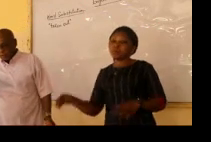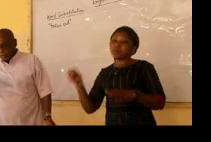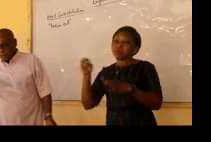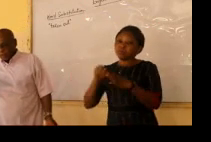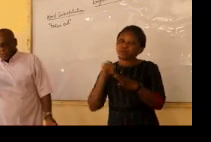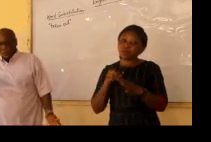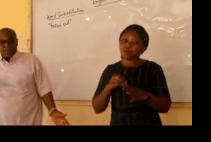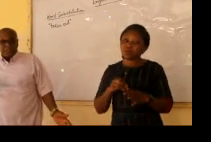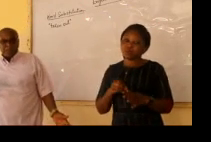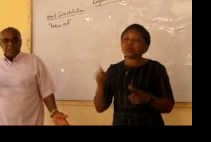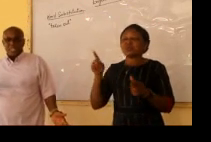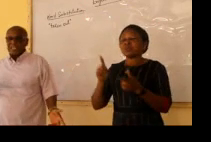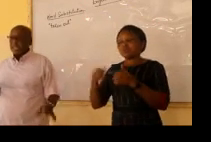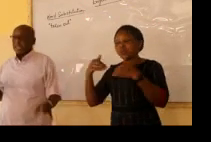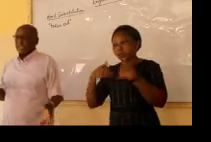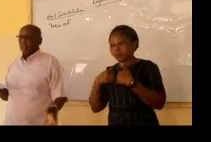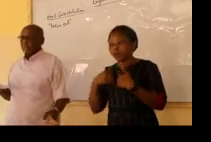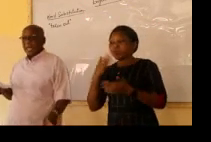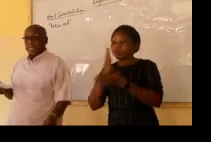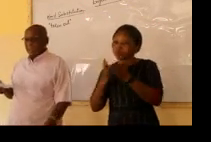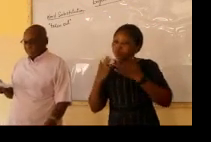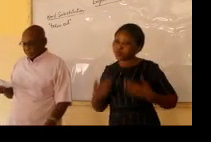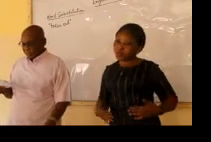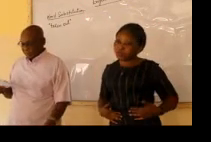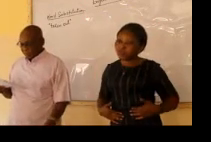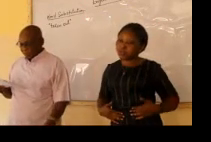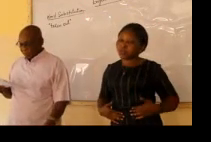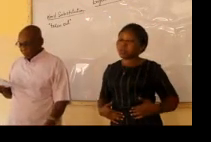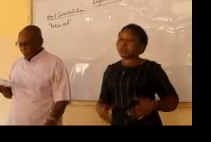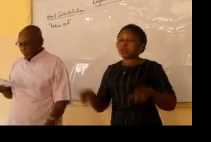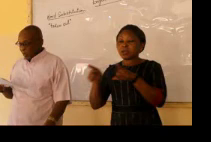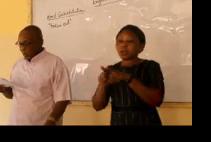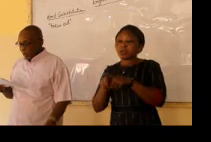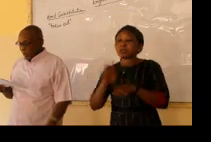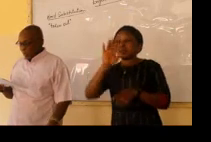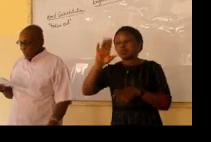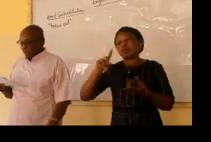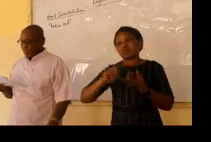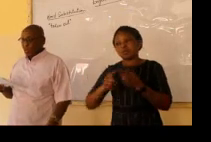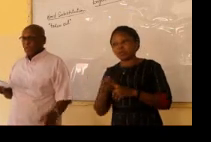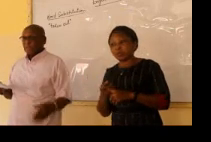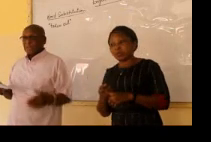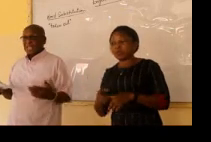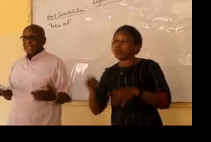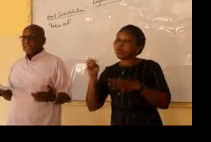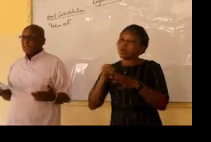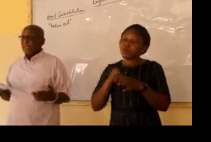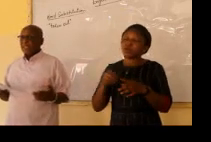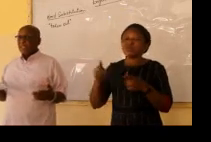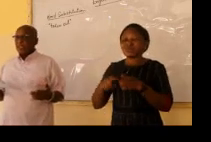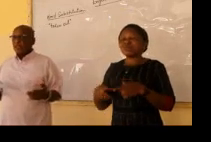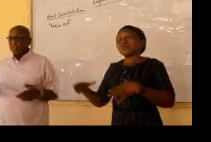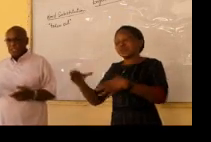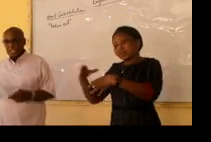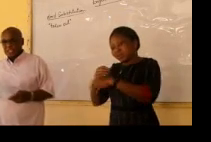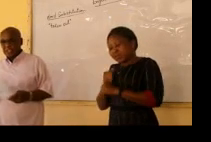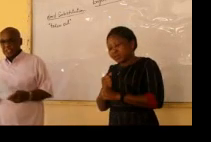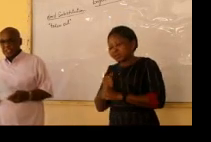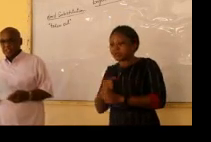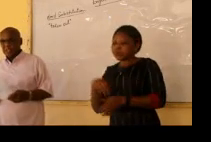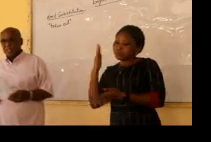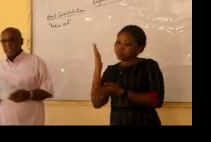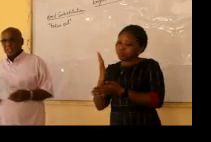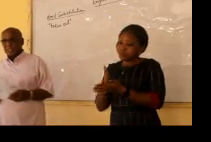or to have somebody as your companion, or to obtain something